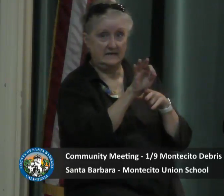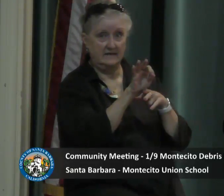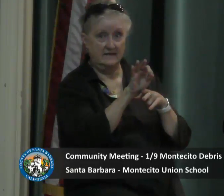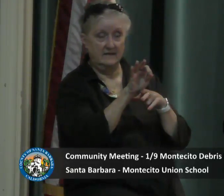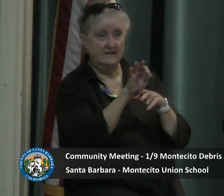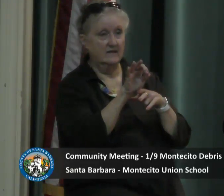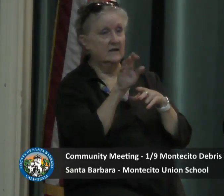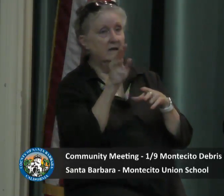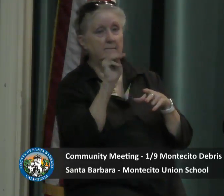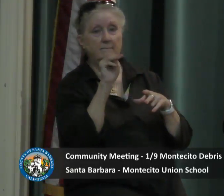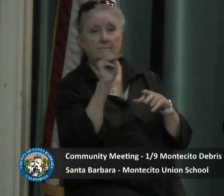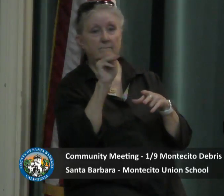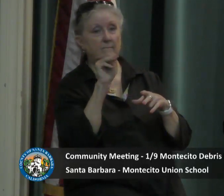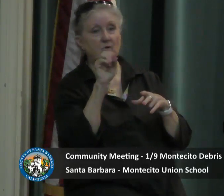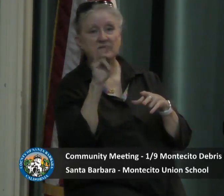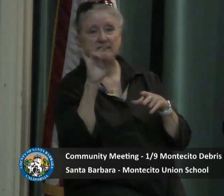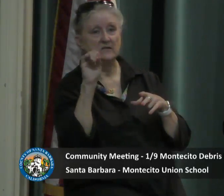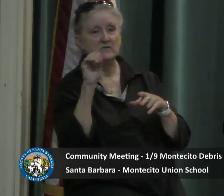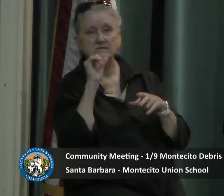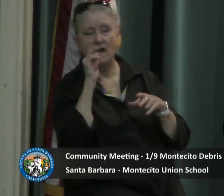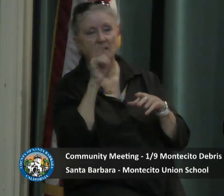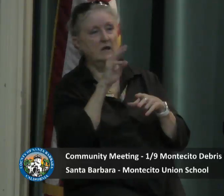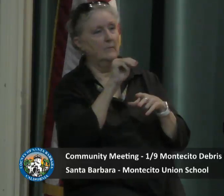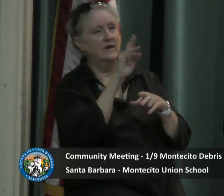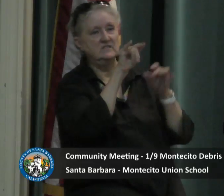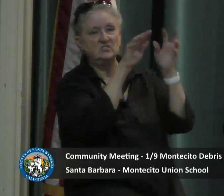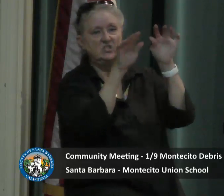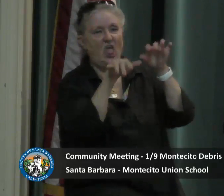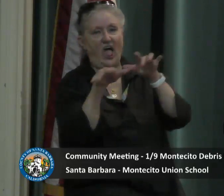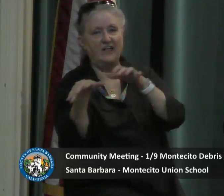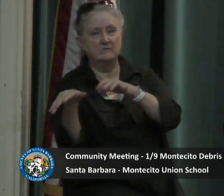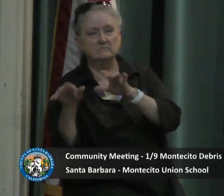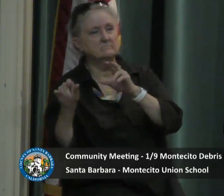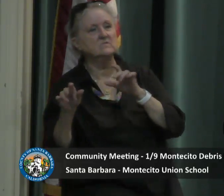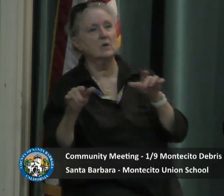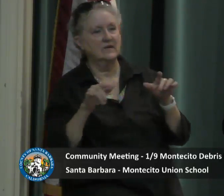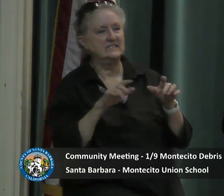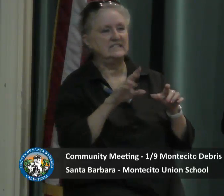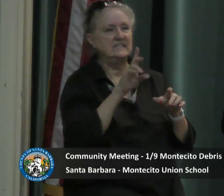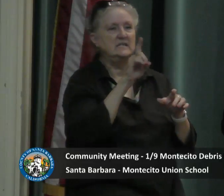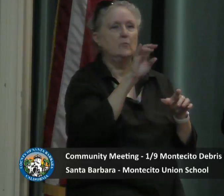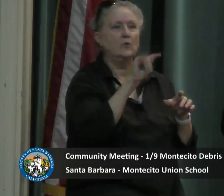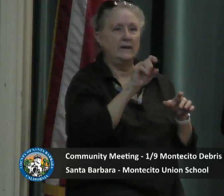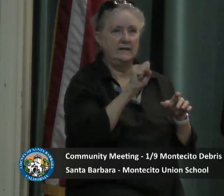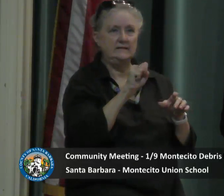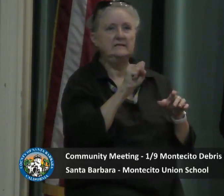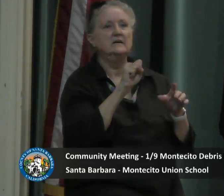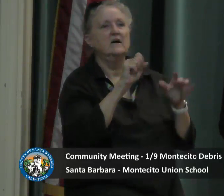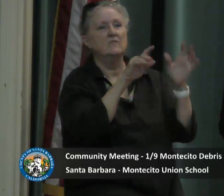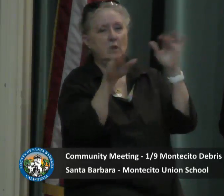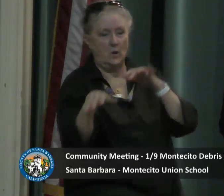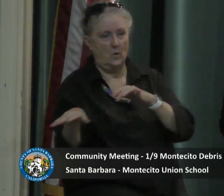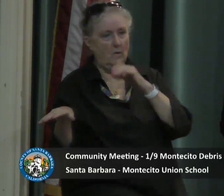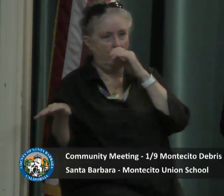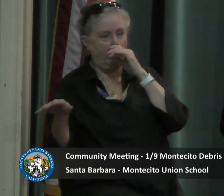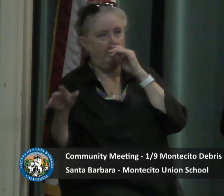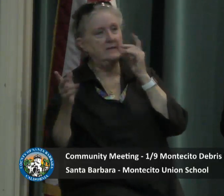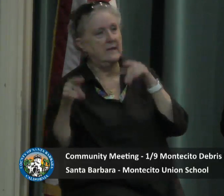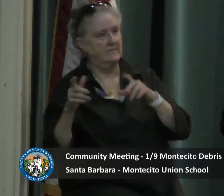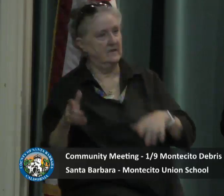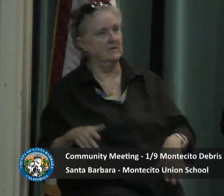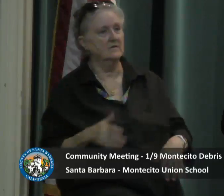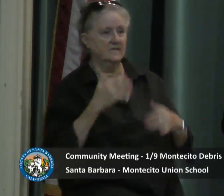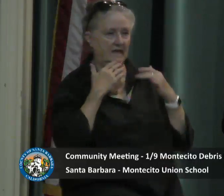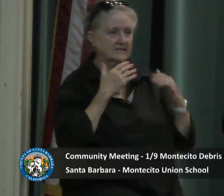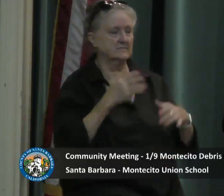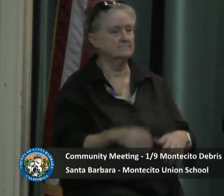not a mudslide, and that we are proud of this community. It is a debris flow that happened here. So thanks for helping us get all